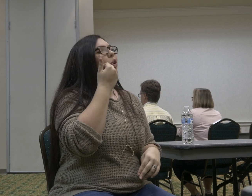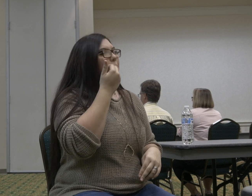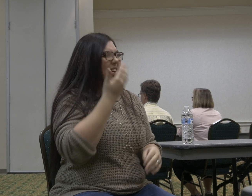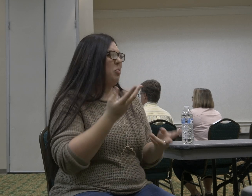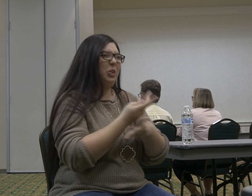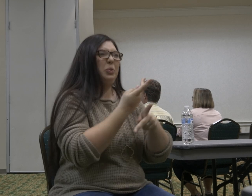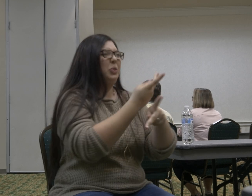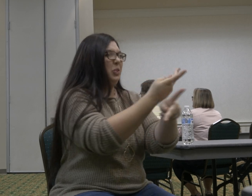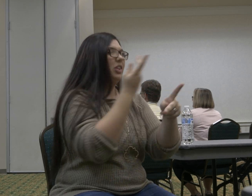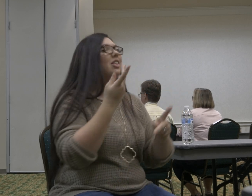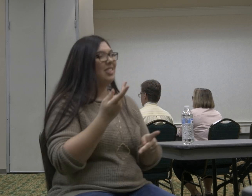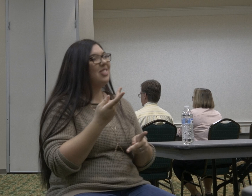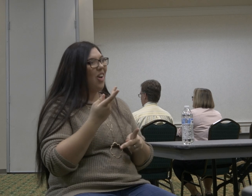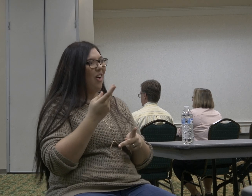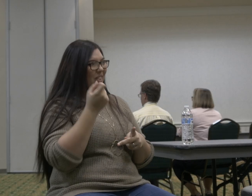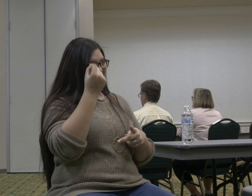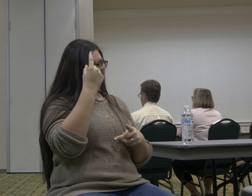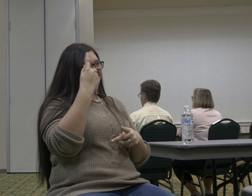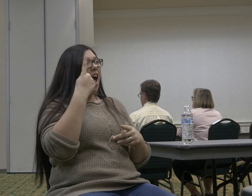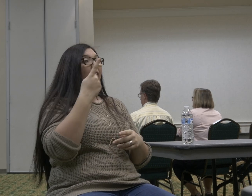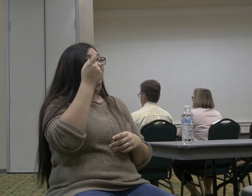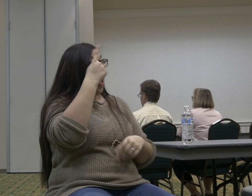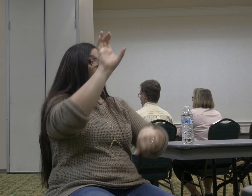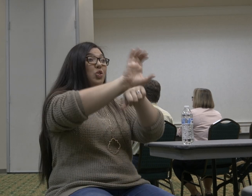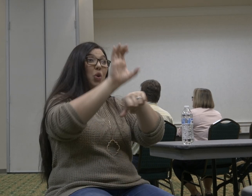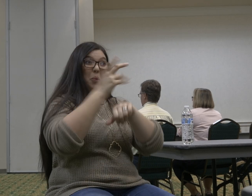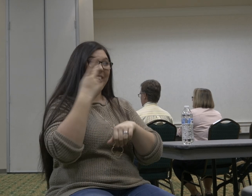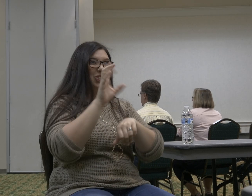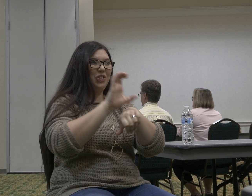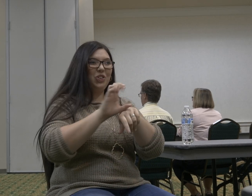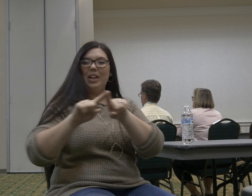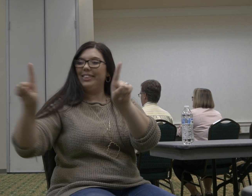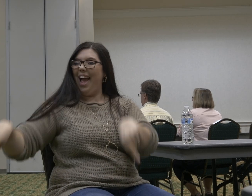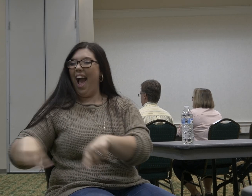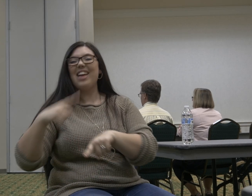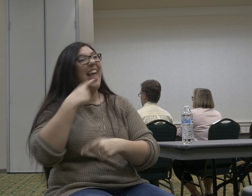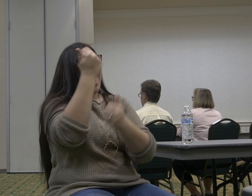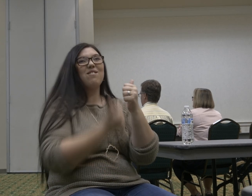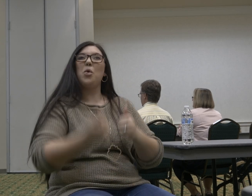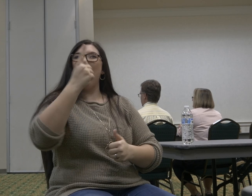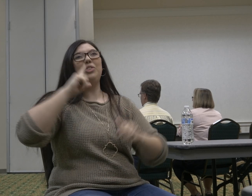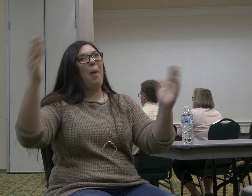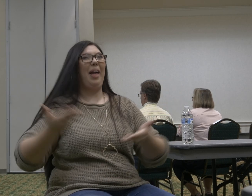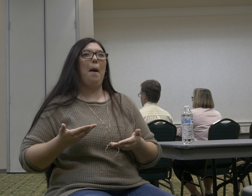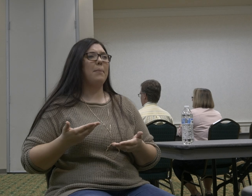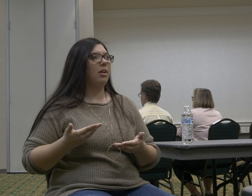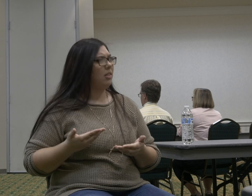In other words, the sign says, everyone welcome here. But everyone's not welcome in